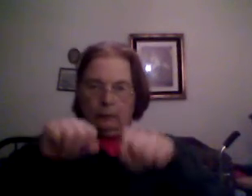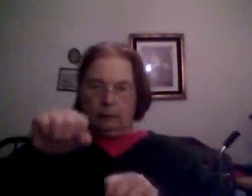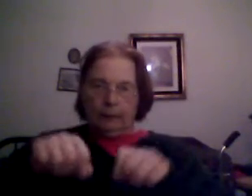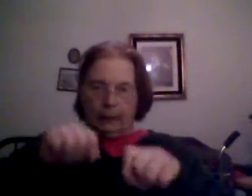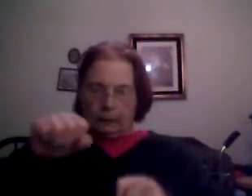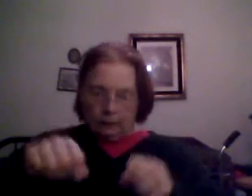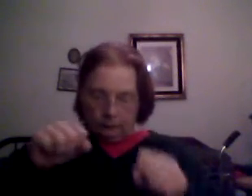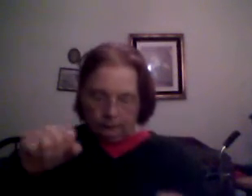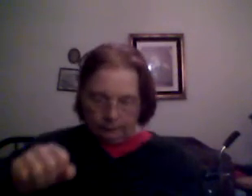Or a bicycle.